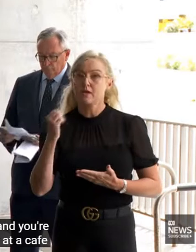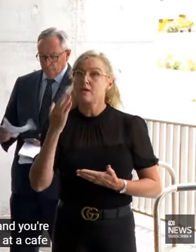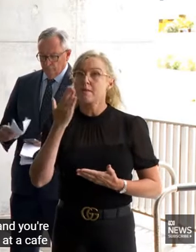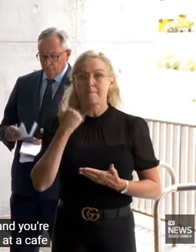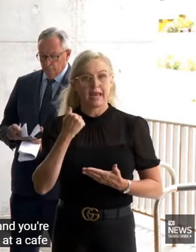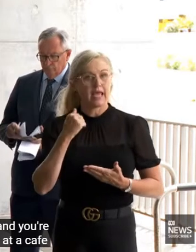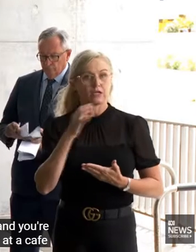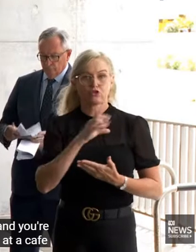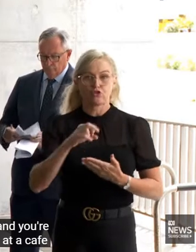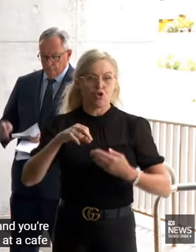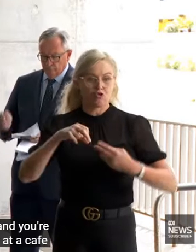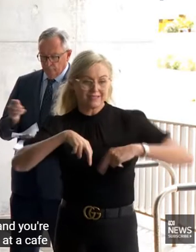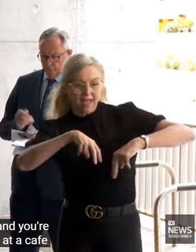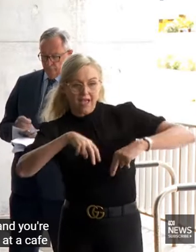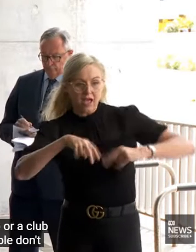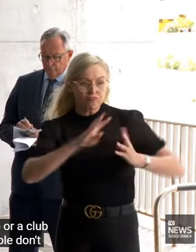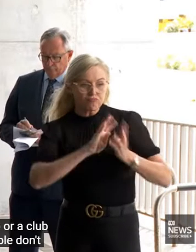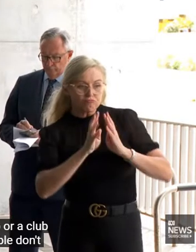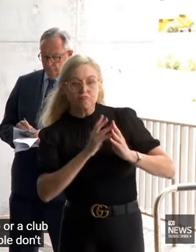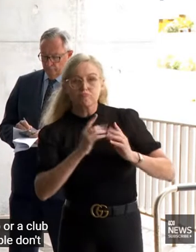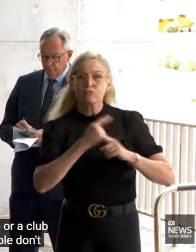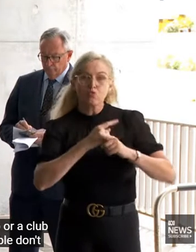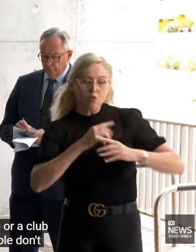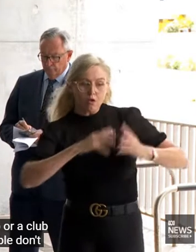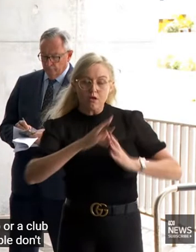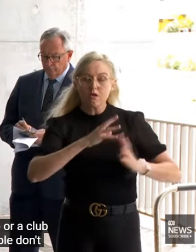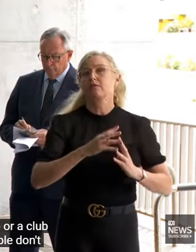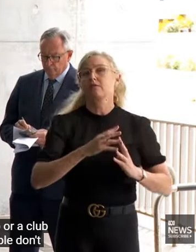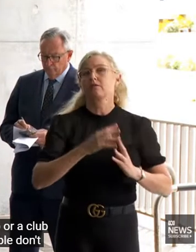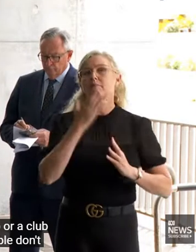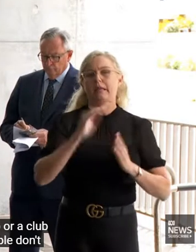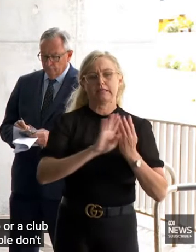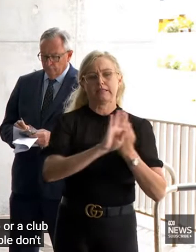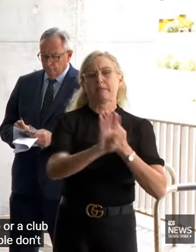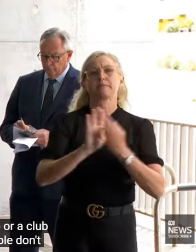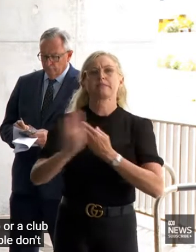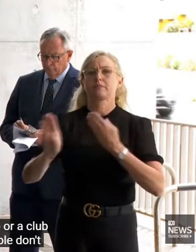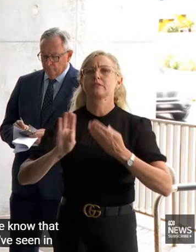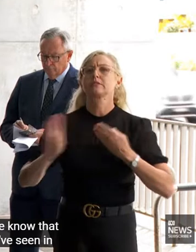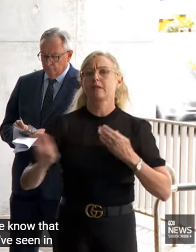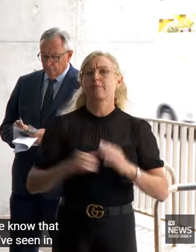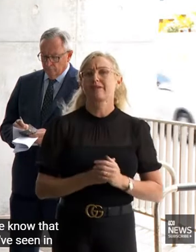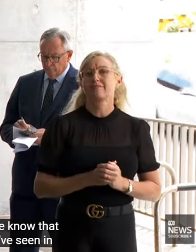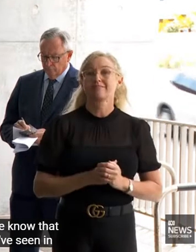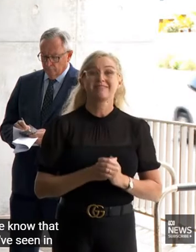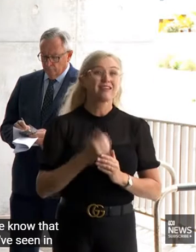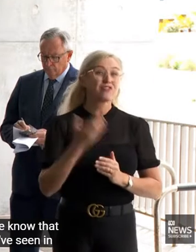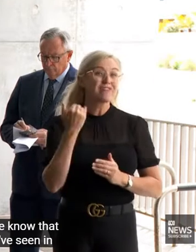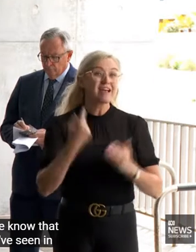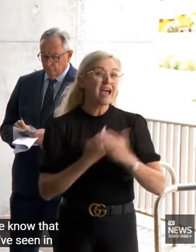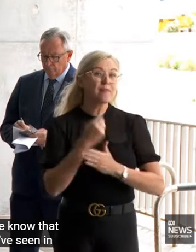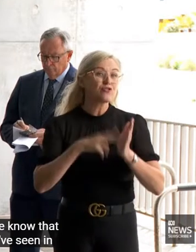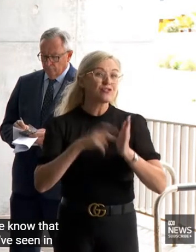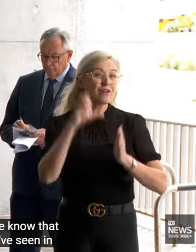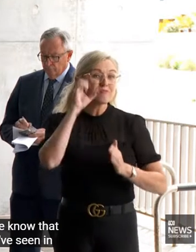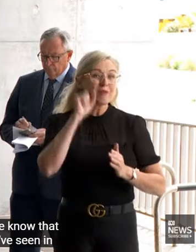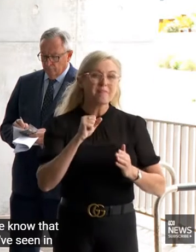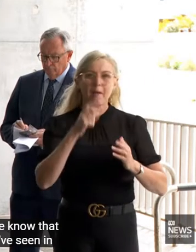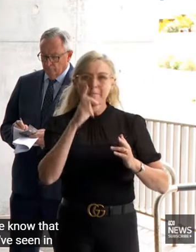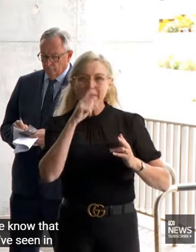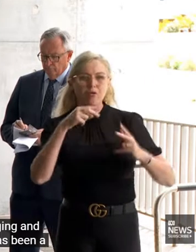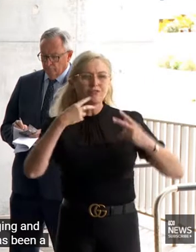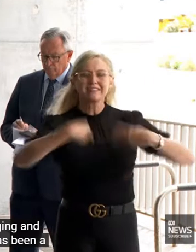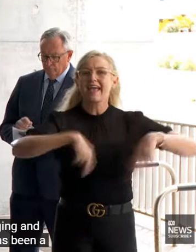possible, don't mingle. We know that from the case that we've seen in Newcastle that singing and dancing and the like has been a